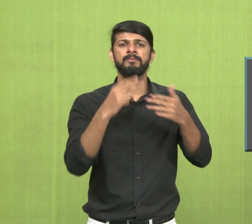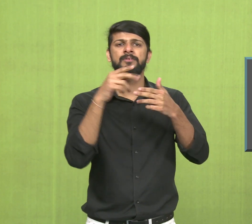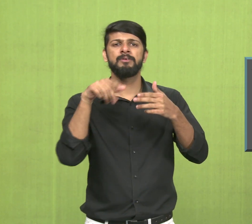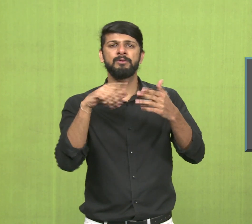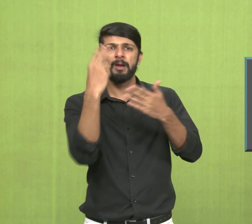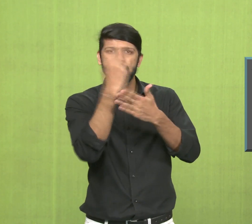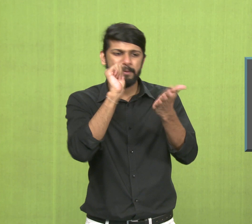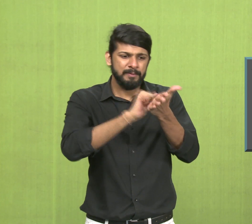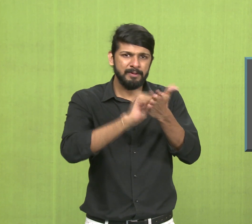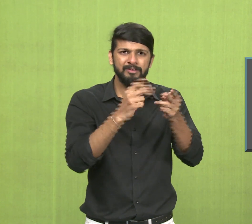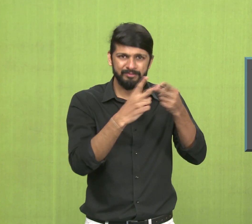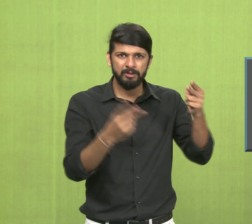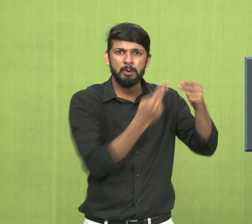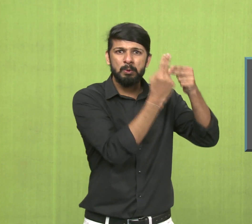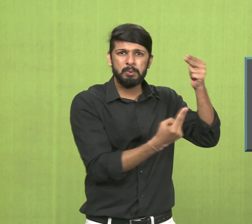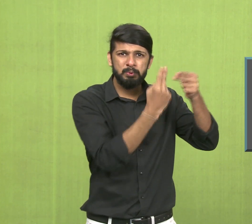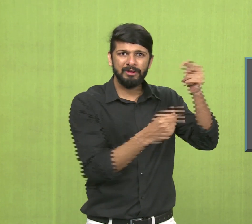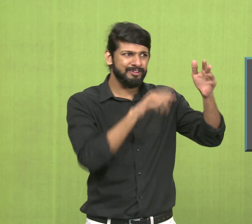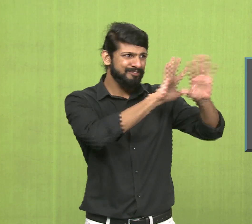Terminal questions from the lesson Murals and Printing.